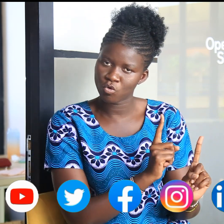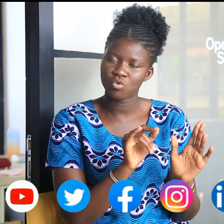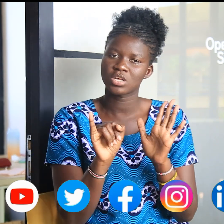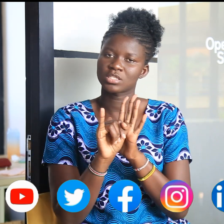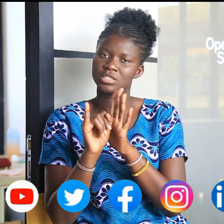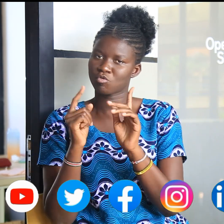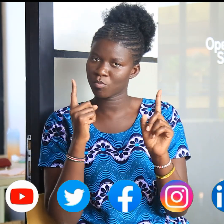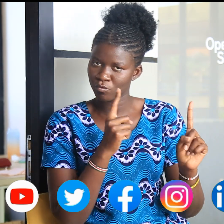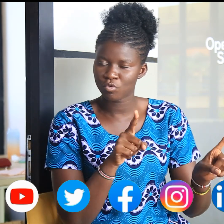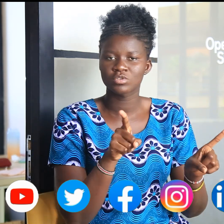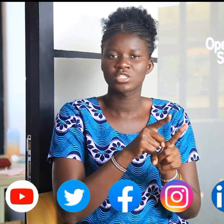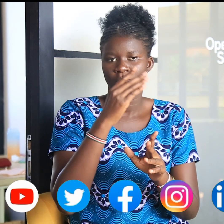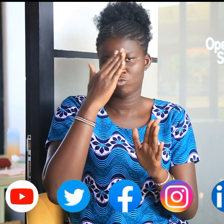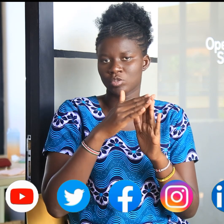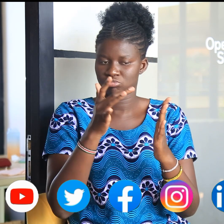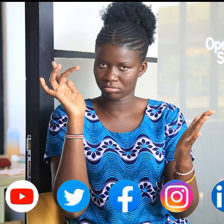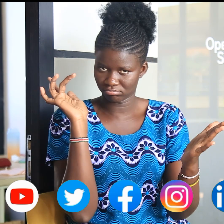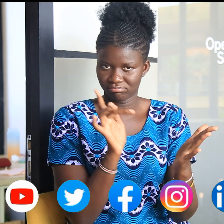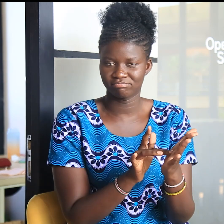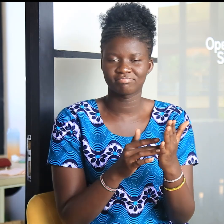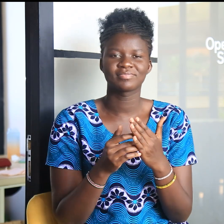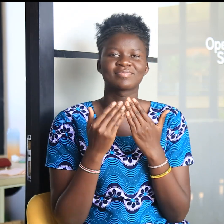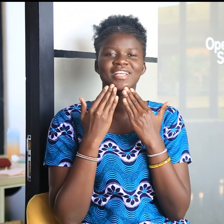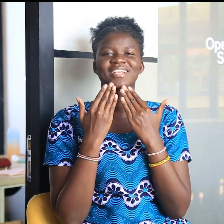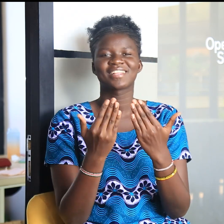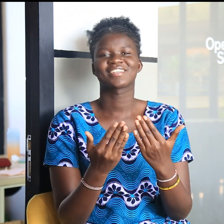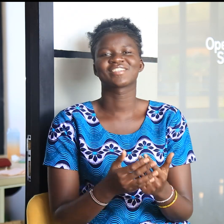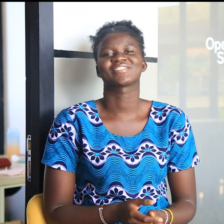like and share. Follow us on our Instagram, Facebook. Thank you so much.